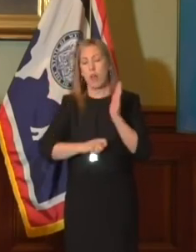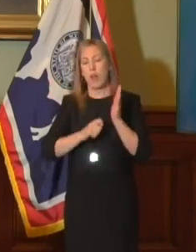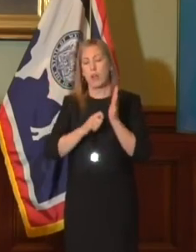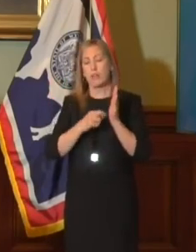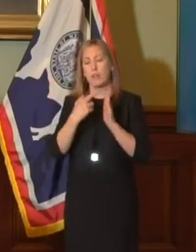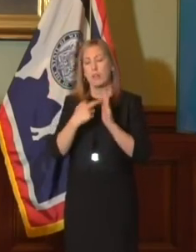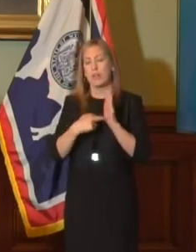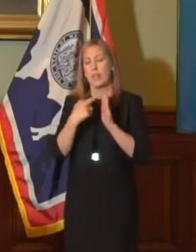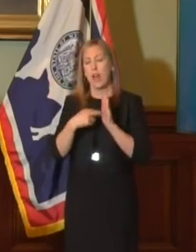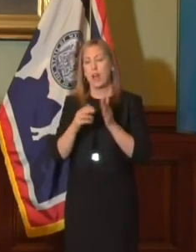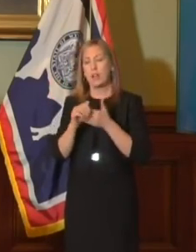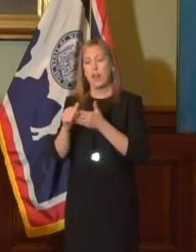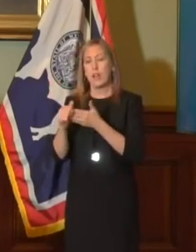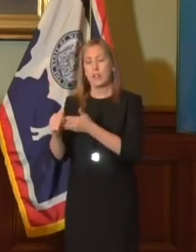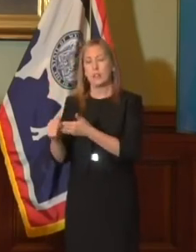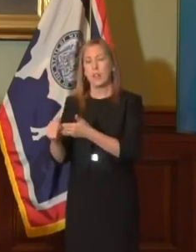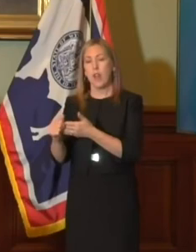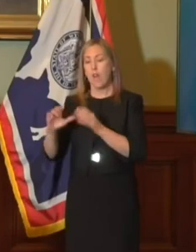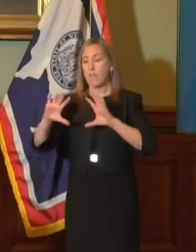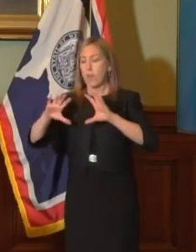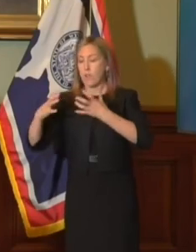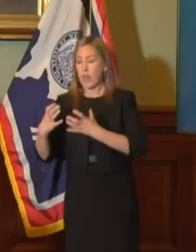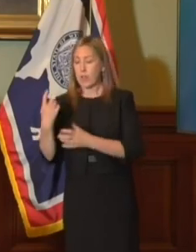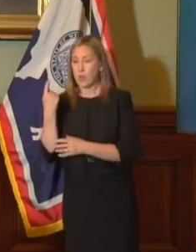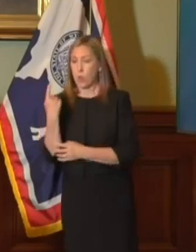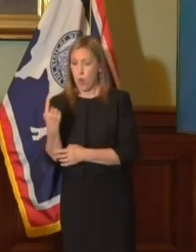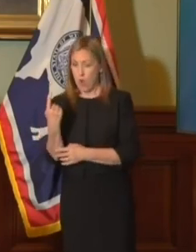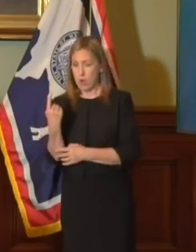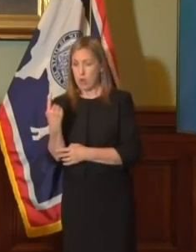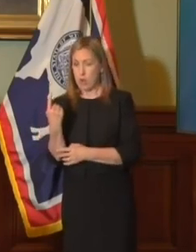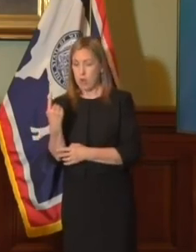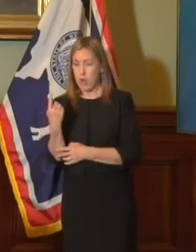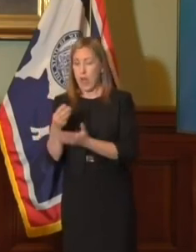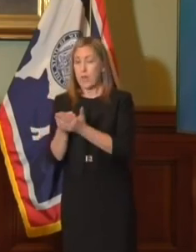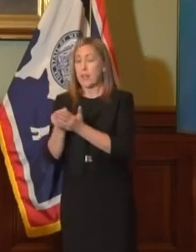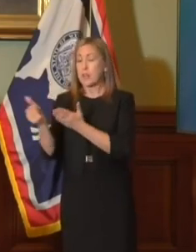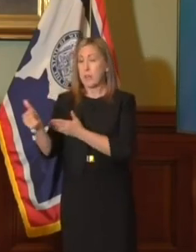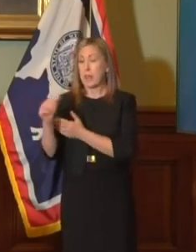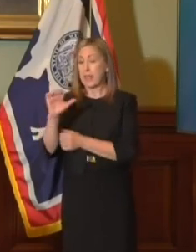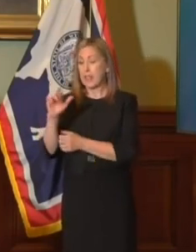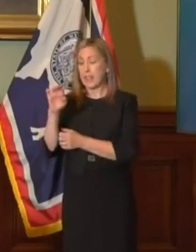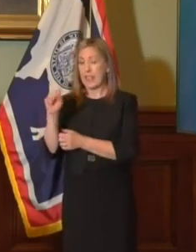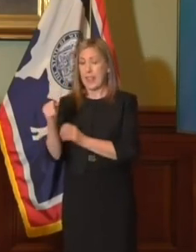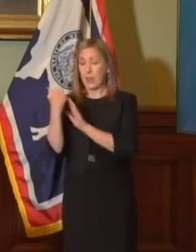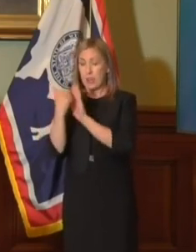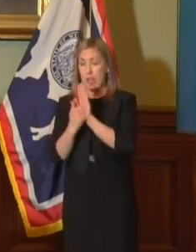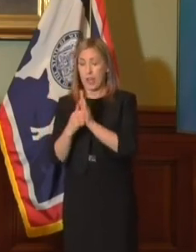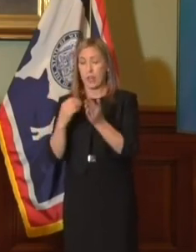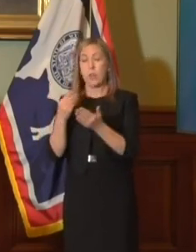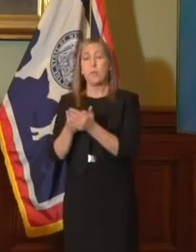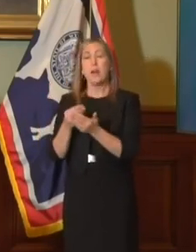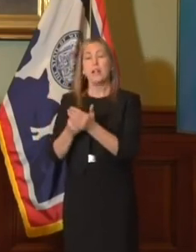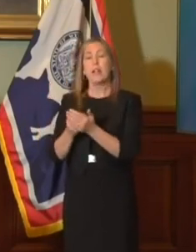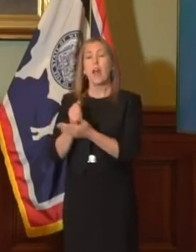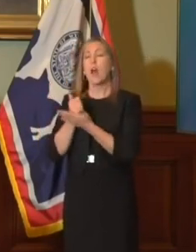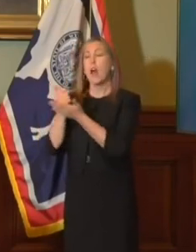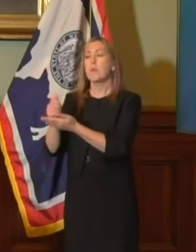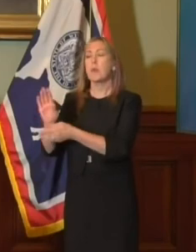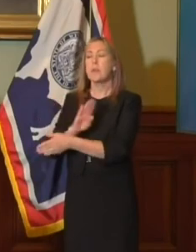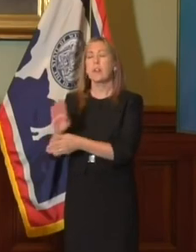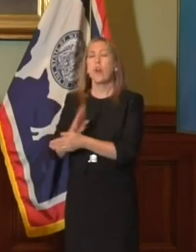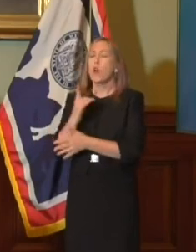for phase one of the spending the CARES Act money, helping businesses. But what